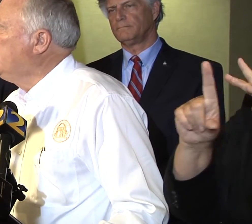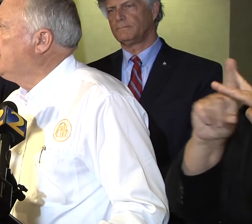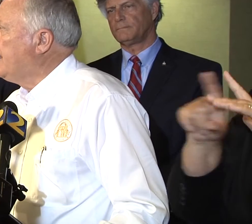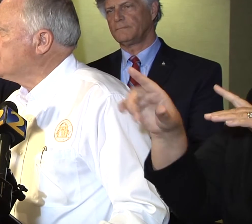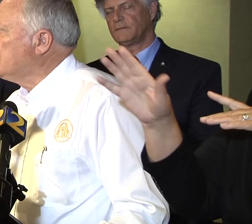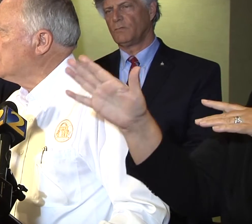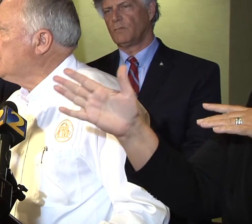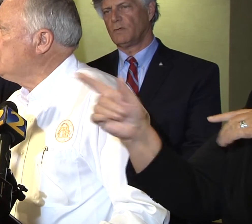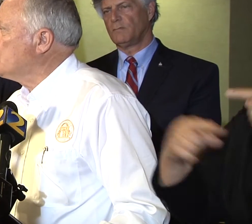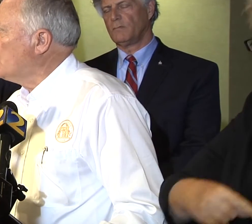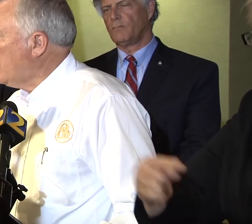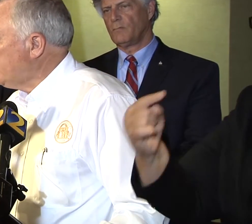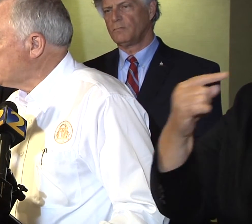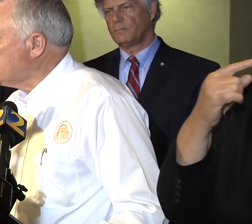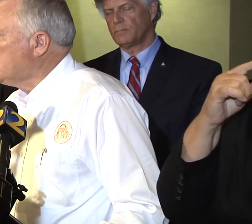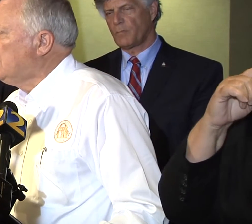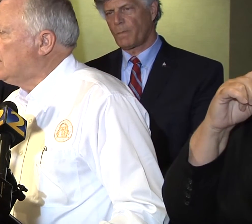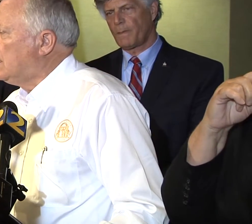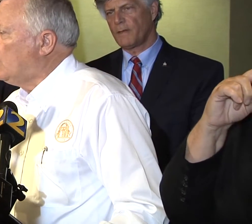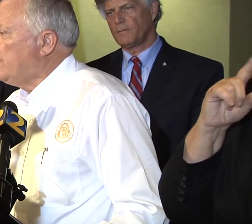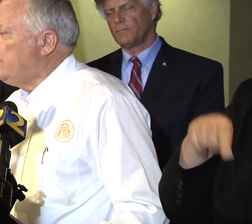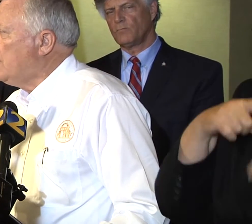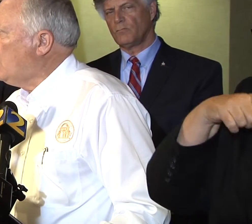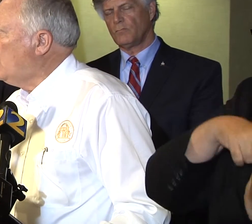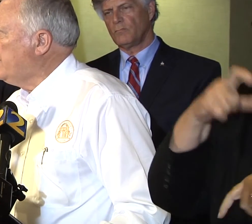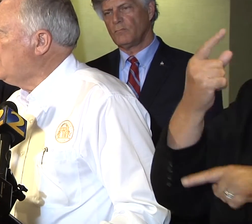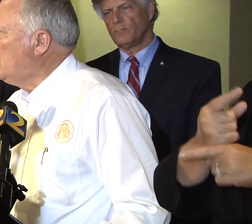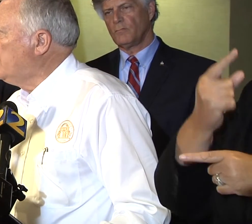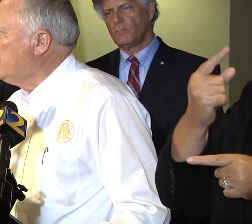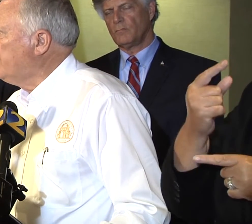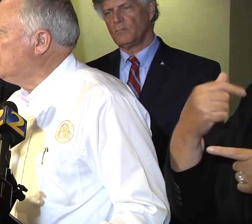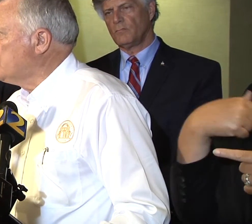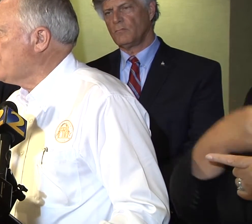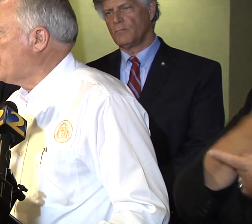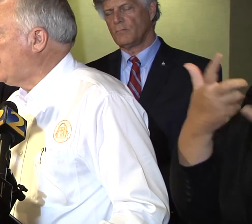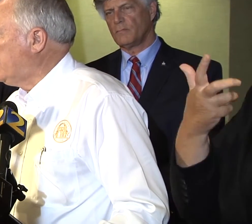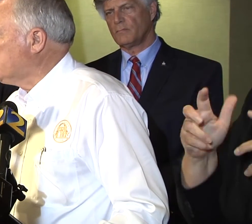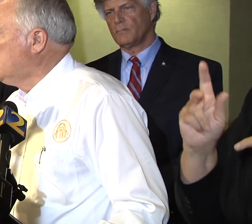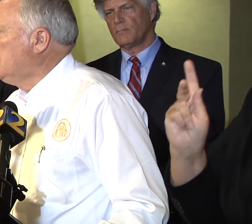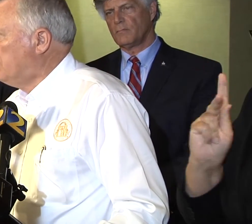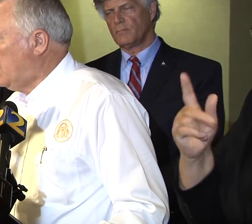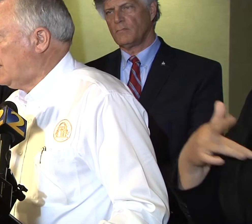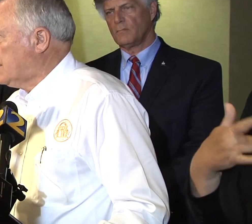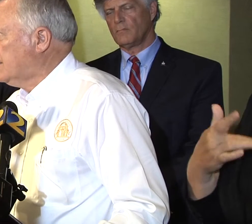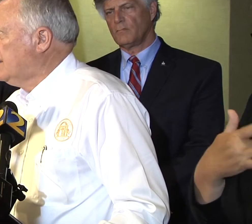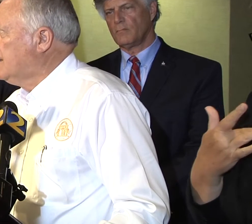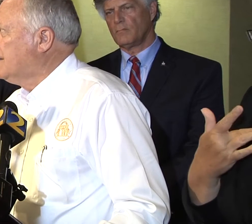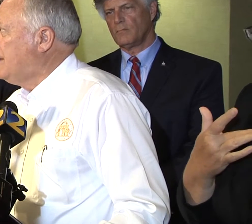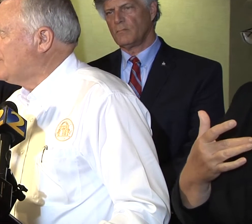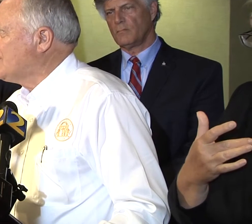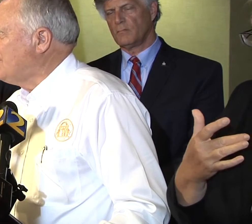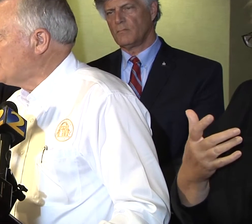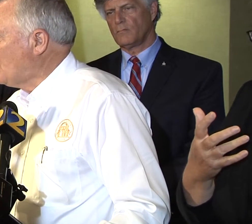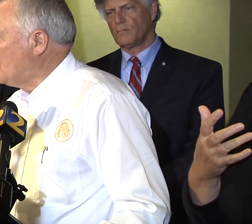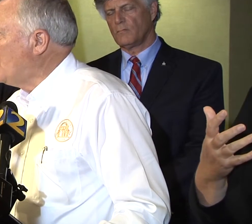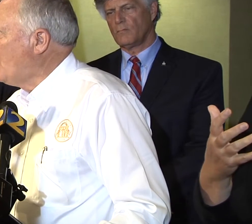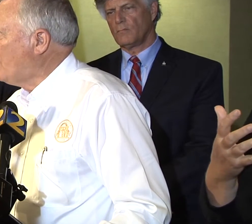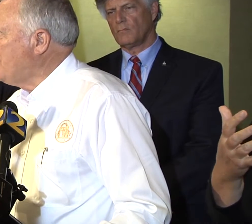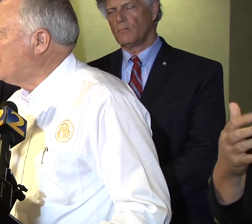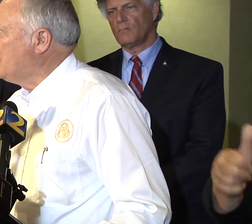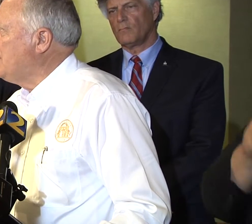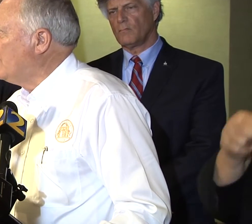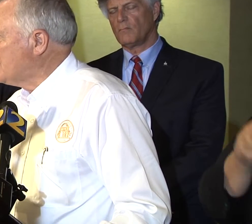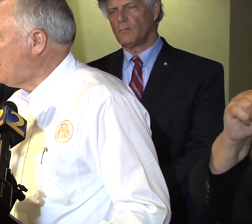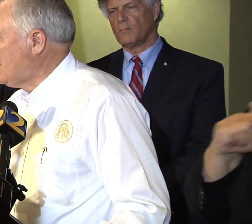in as the occasion arises. We do not want anyone to feel jeopardized, but by the same token, we